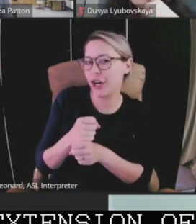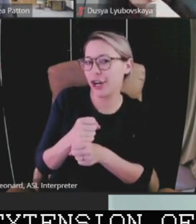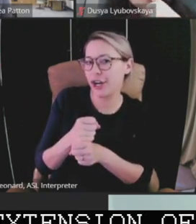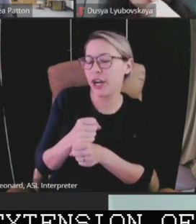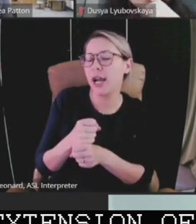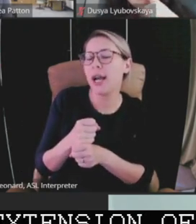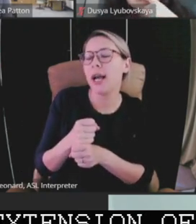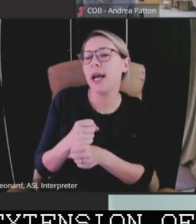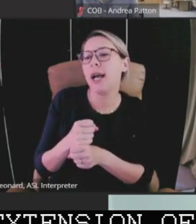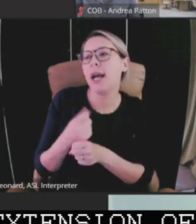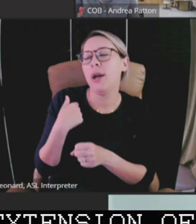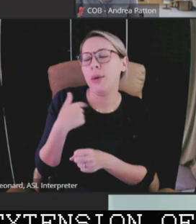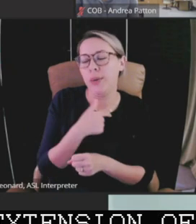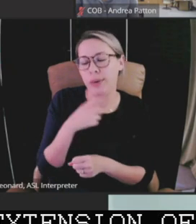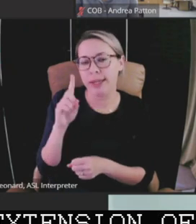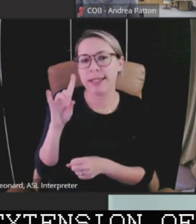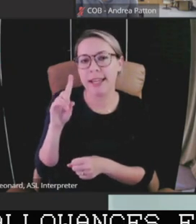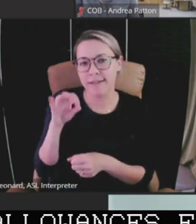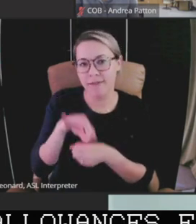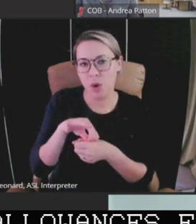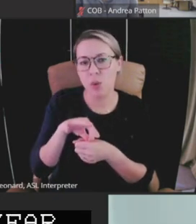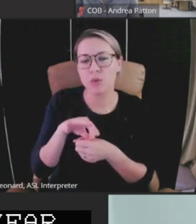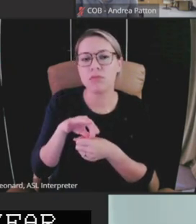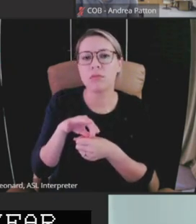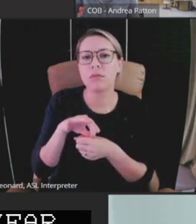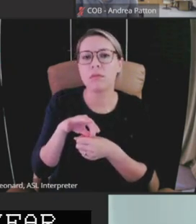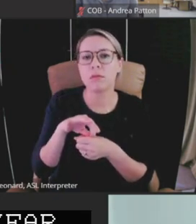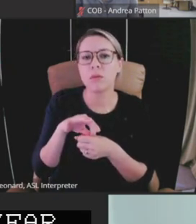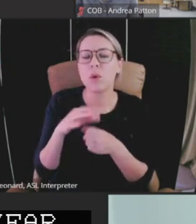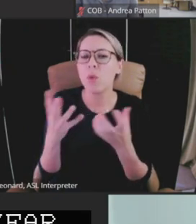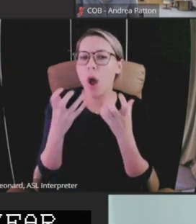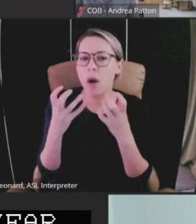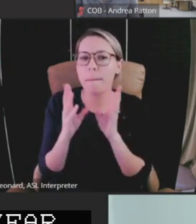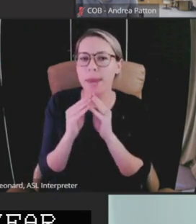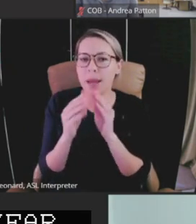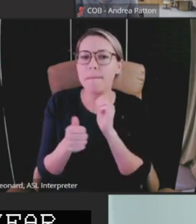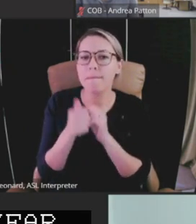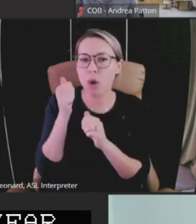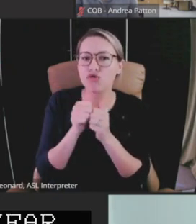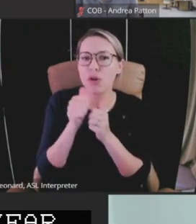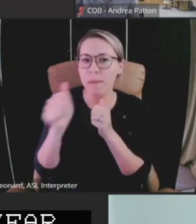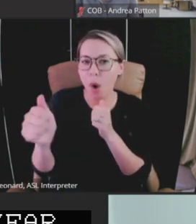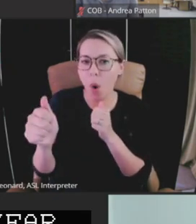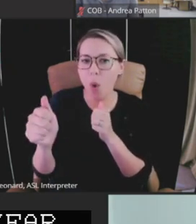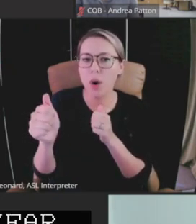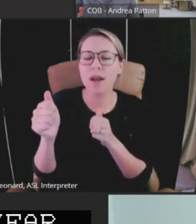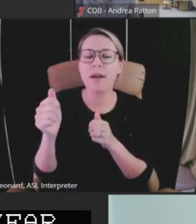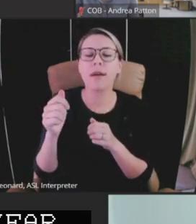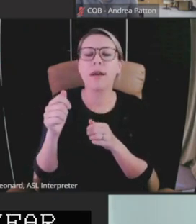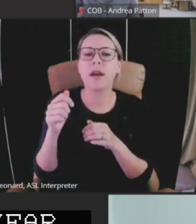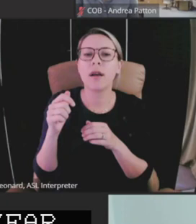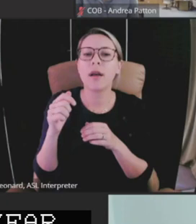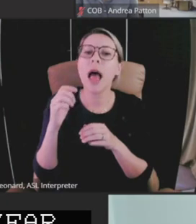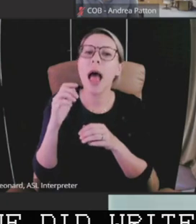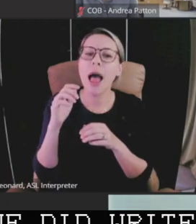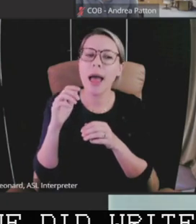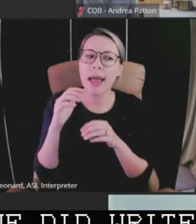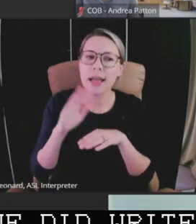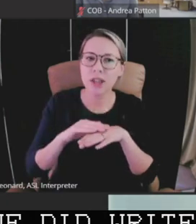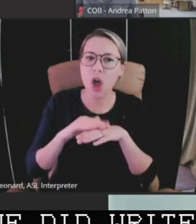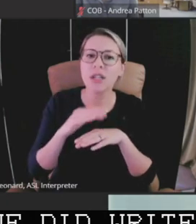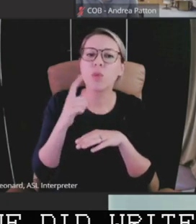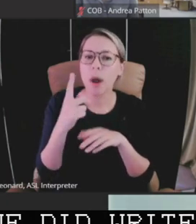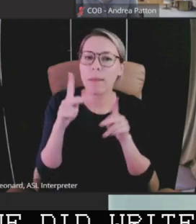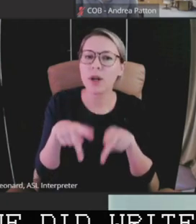We did vote to meet mostly remotely as long as one person is in present, and we're allowed to do that as a disability